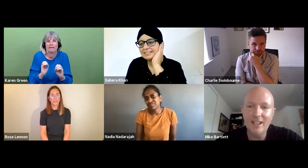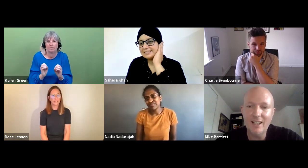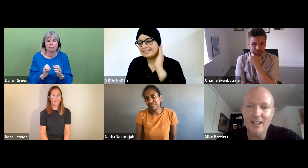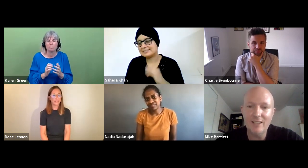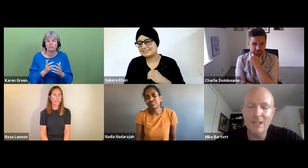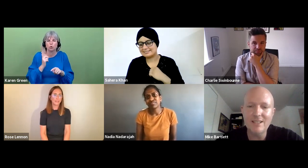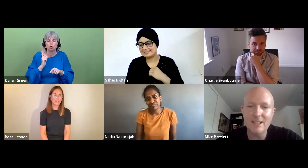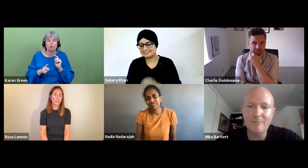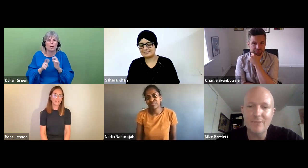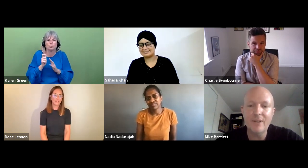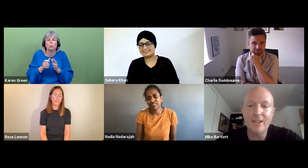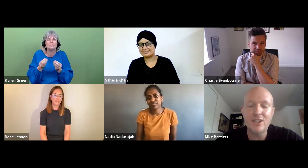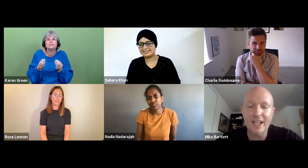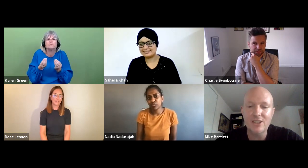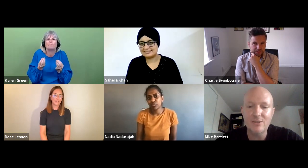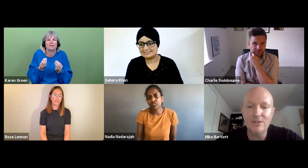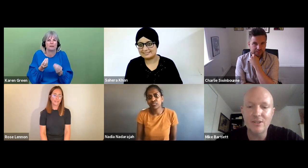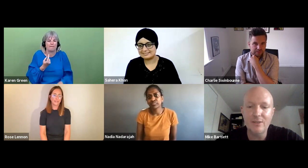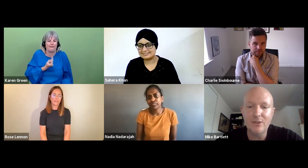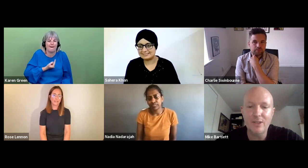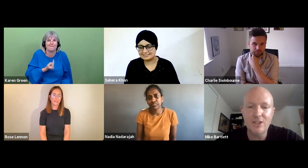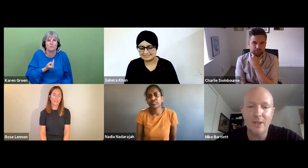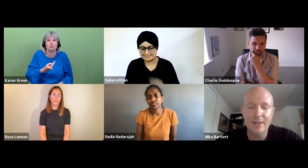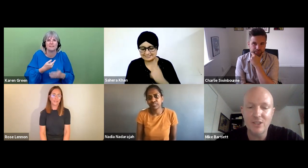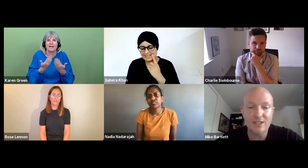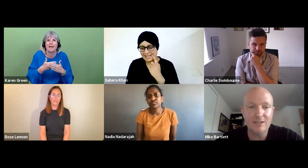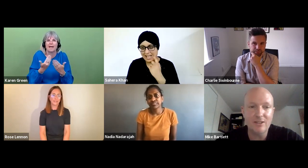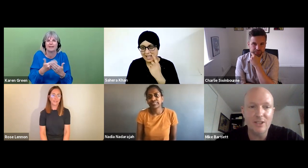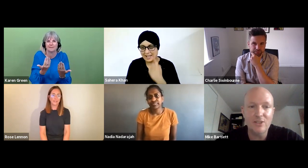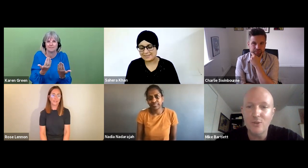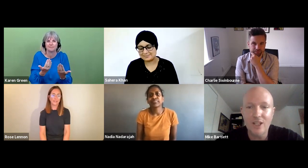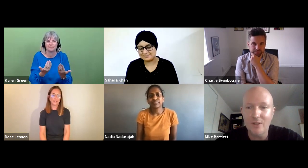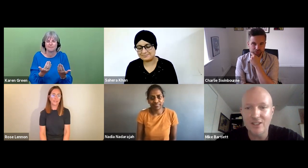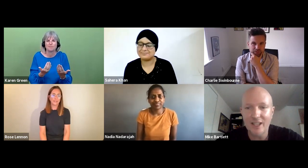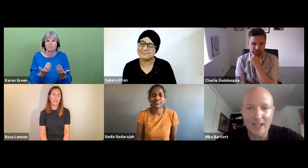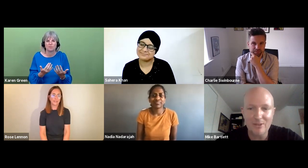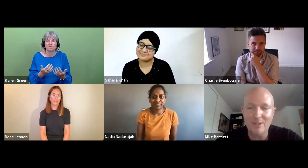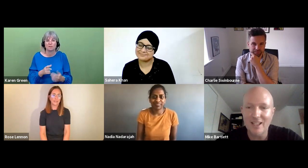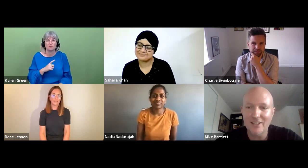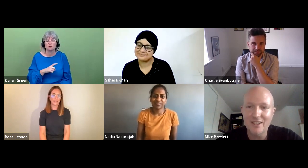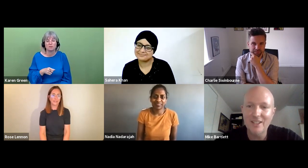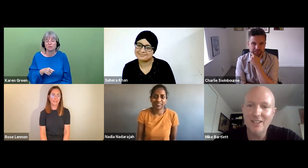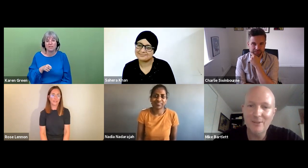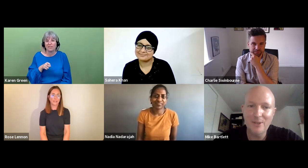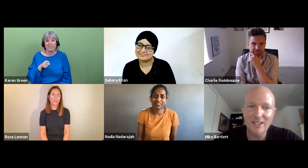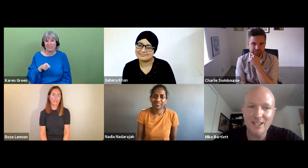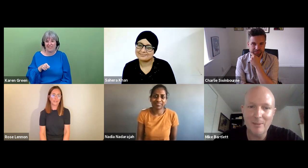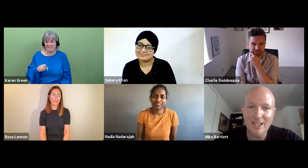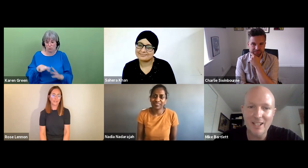it means that the advantage of that is you if you can do it, which is, this is all new. This is like happened to me in the last few years, a couple of years. But